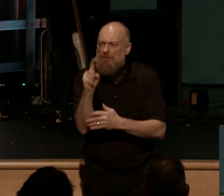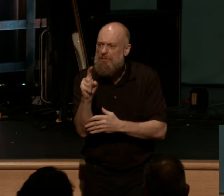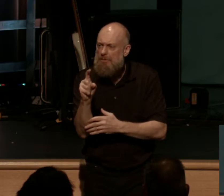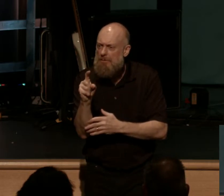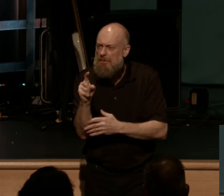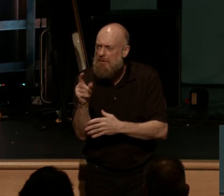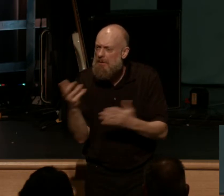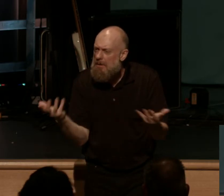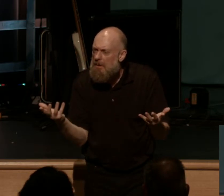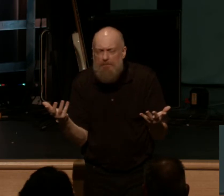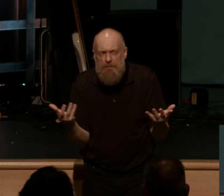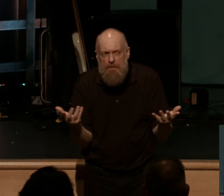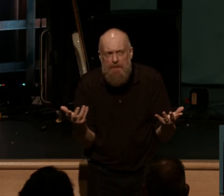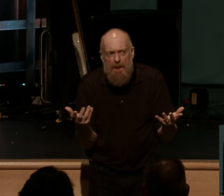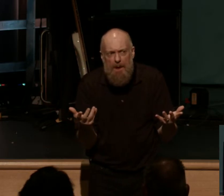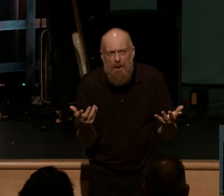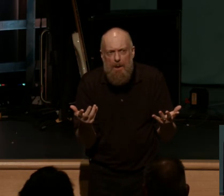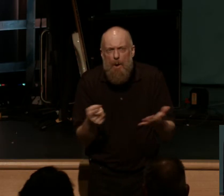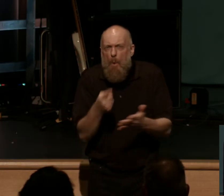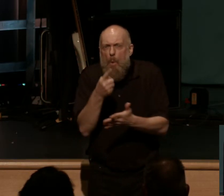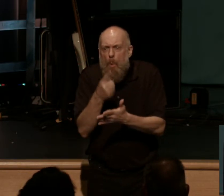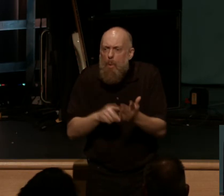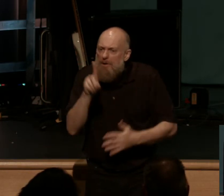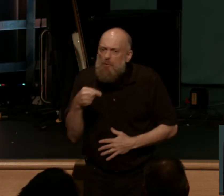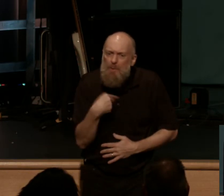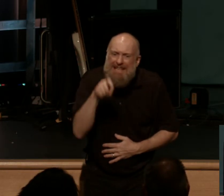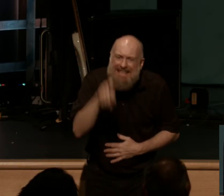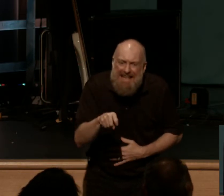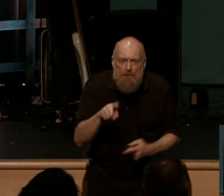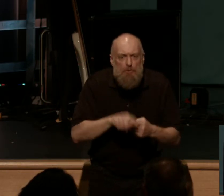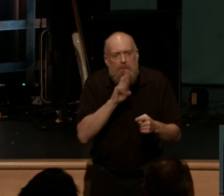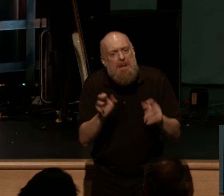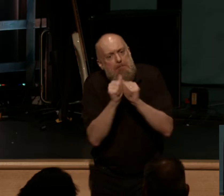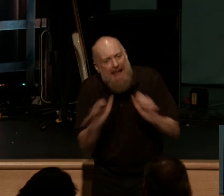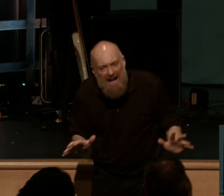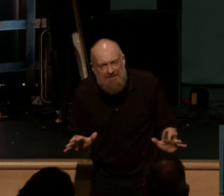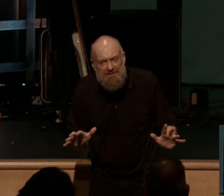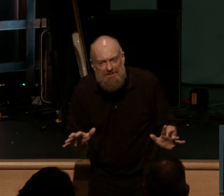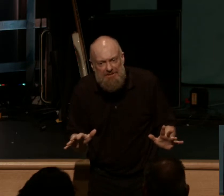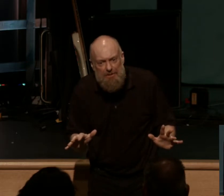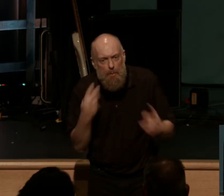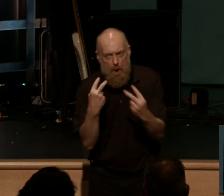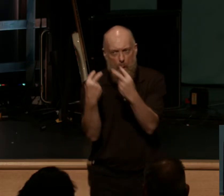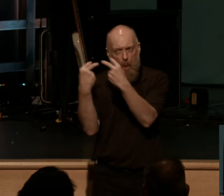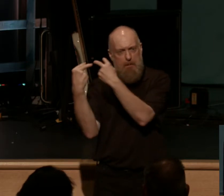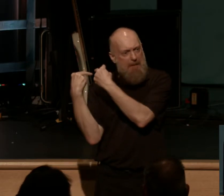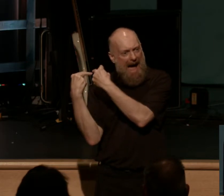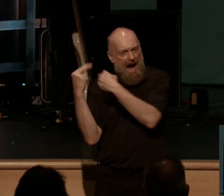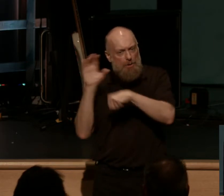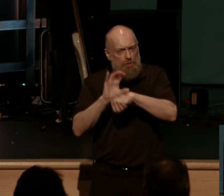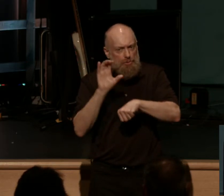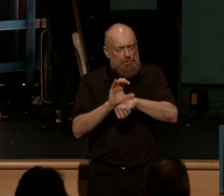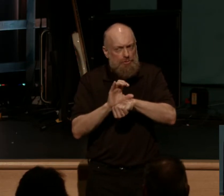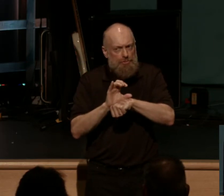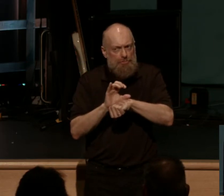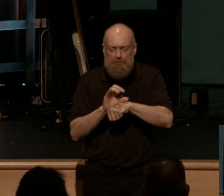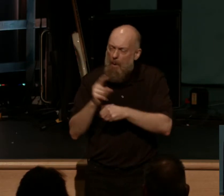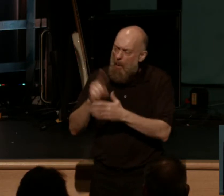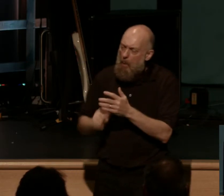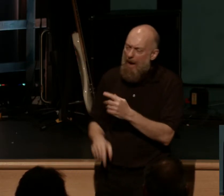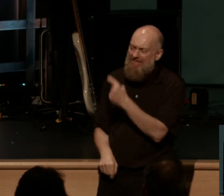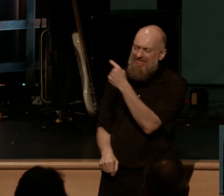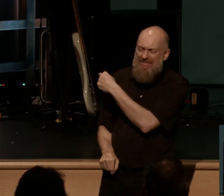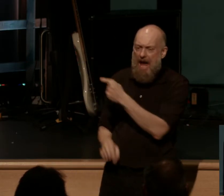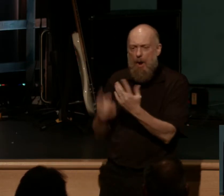what are the essentials to the blessed church? As we look at the early church, what were their priorities and